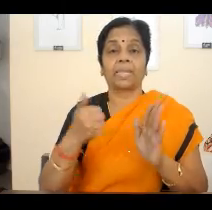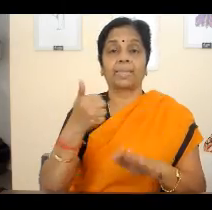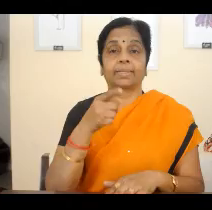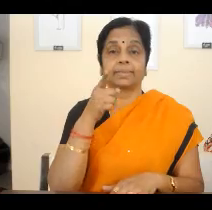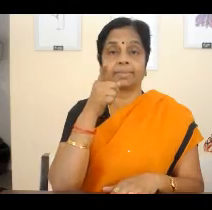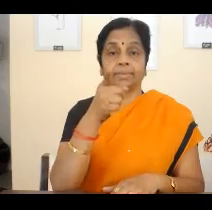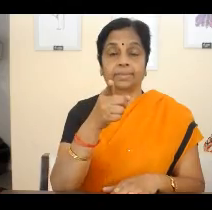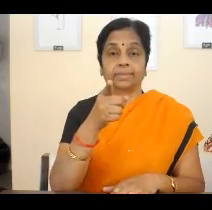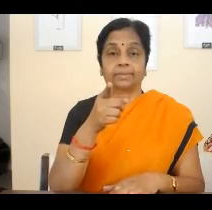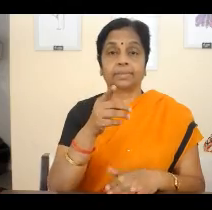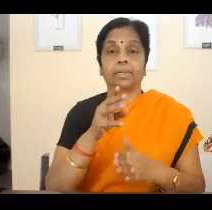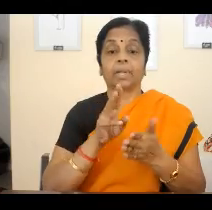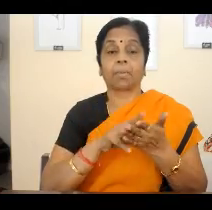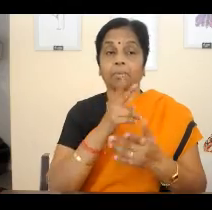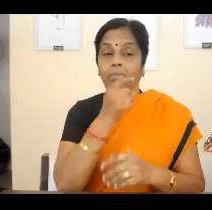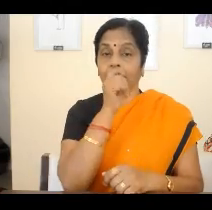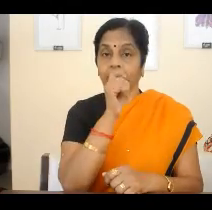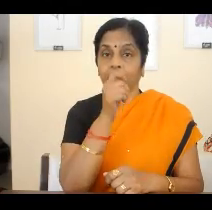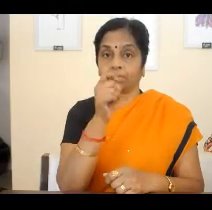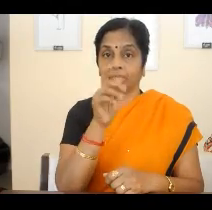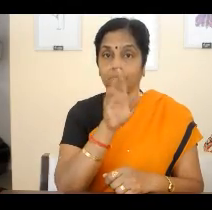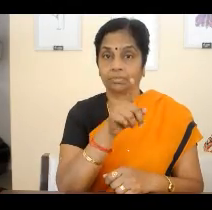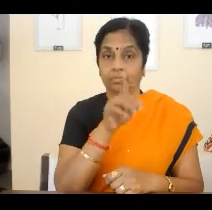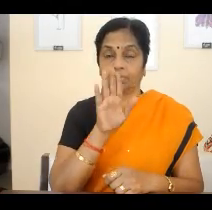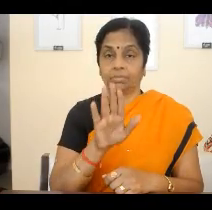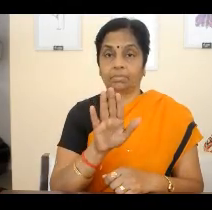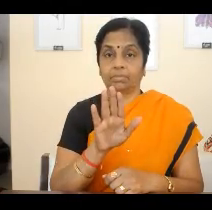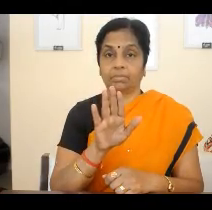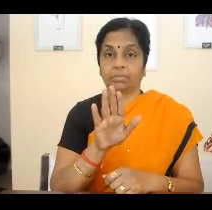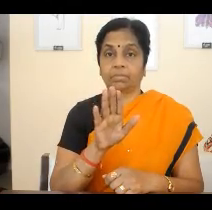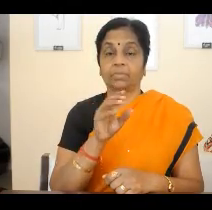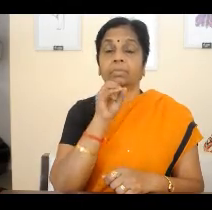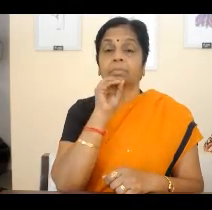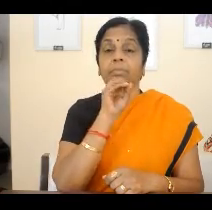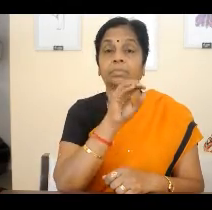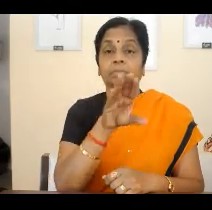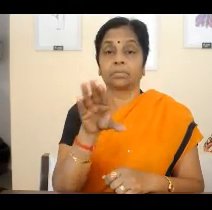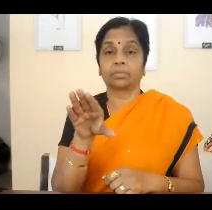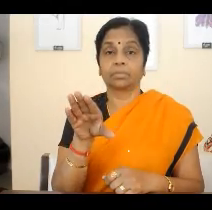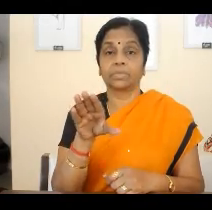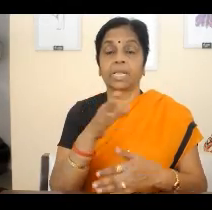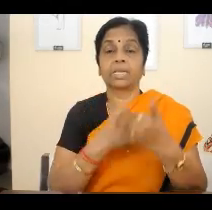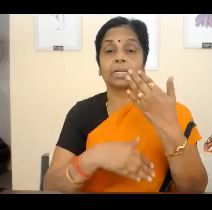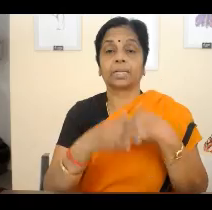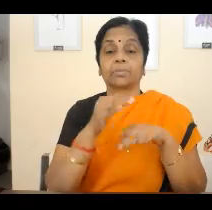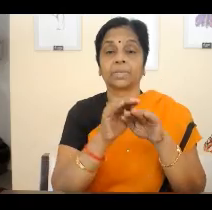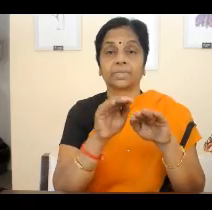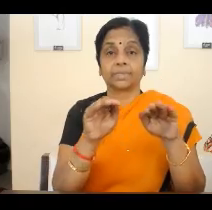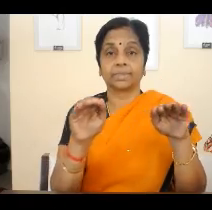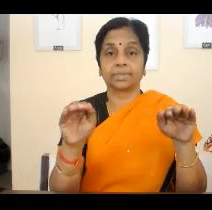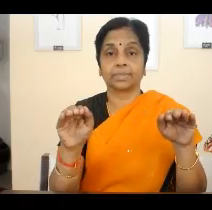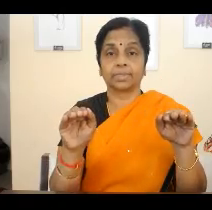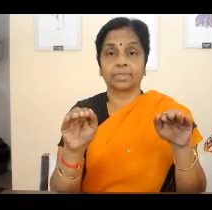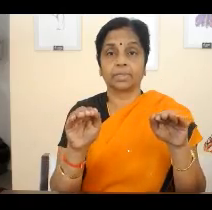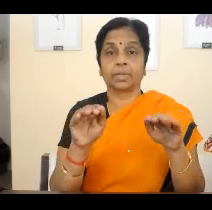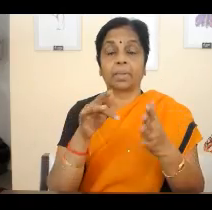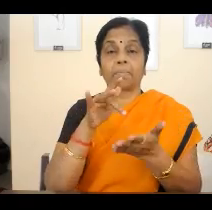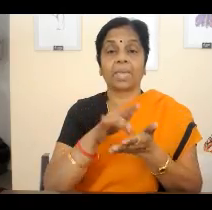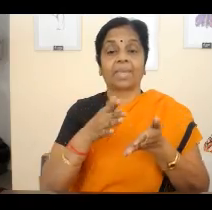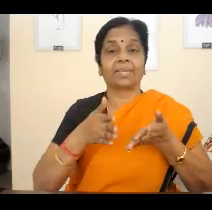should make it mandatory to integrate disabled children in mainstream education.